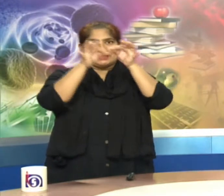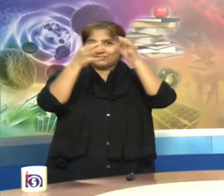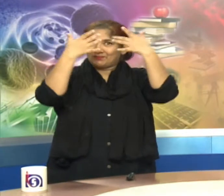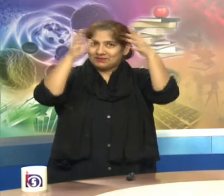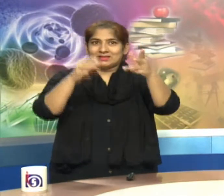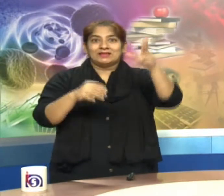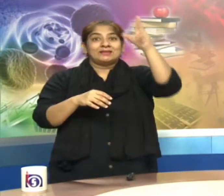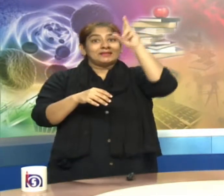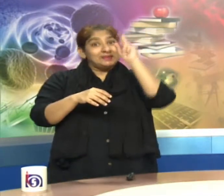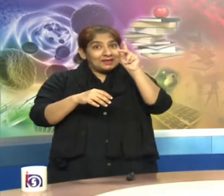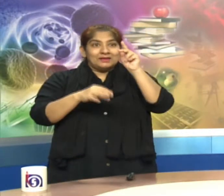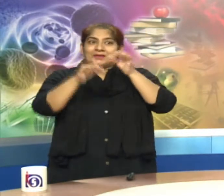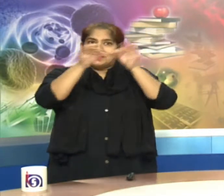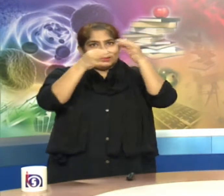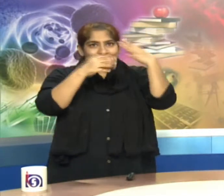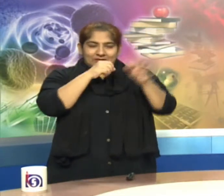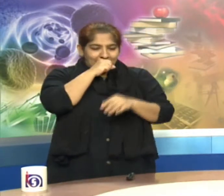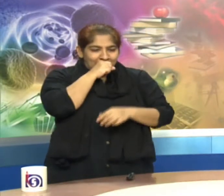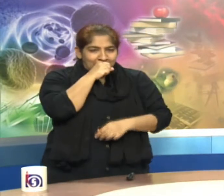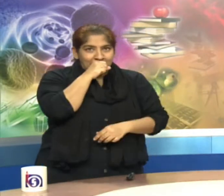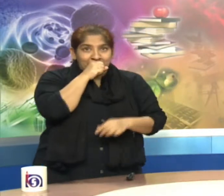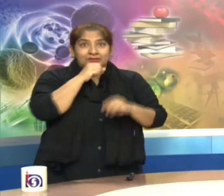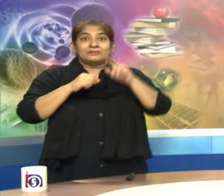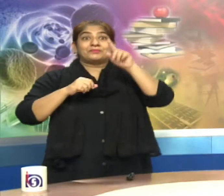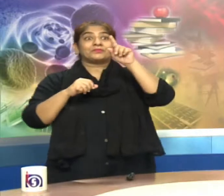The third point which is on the screen is